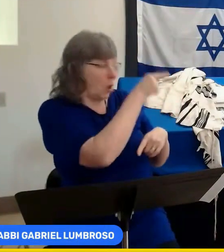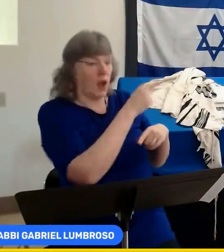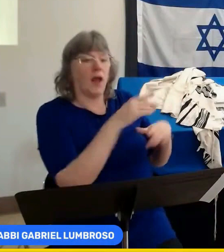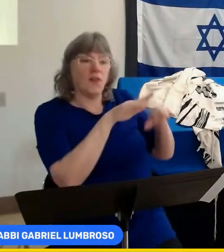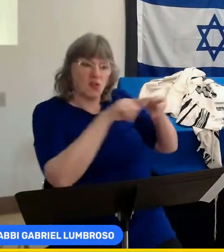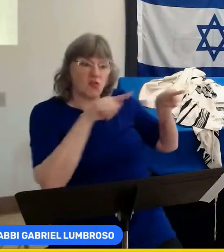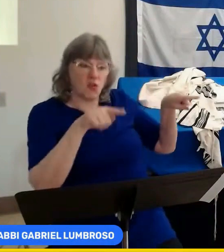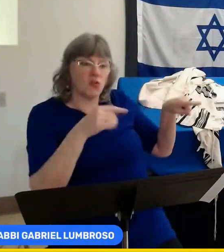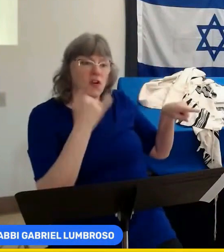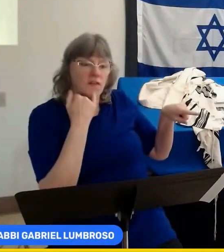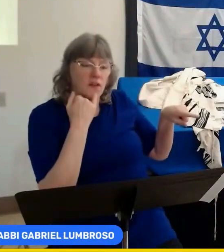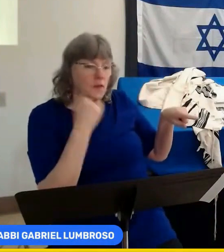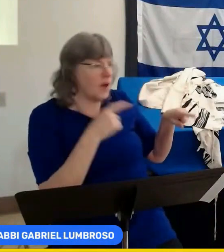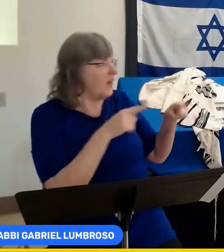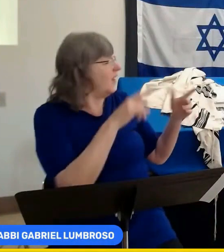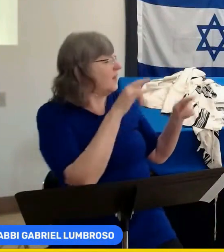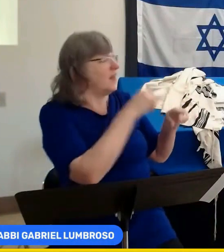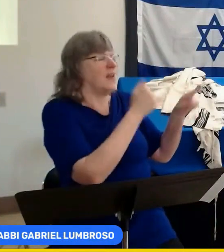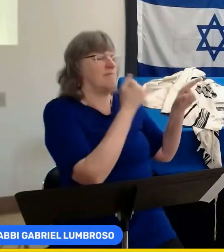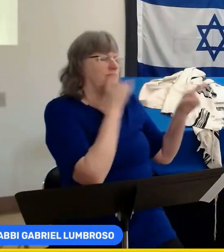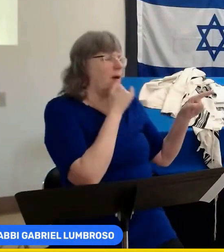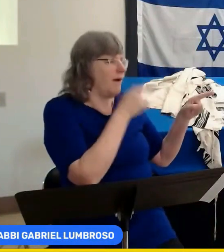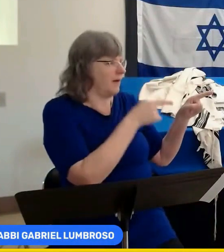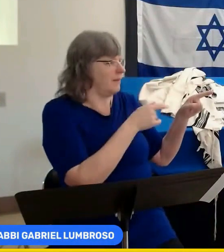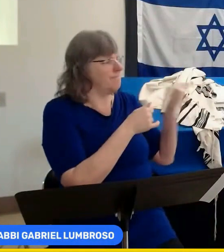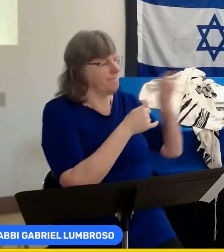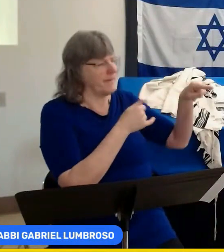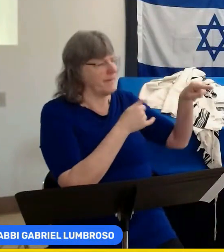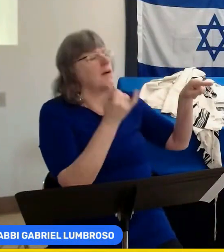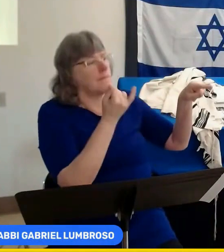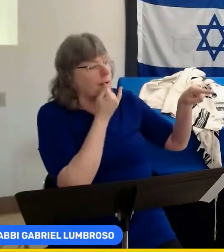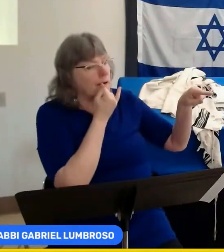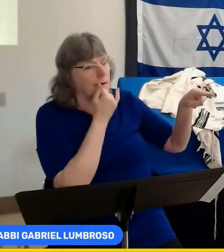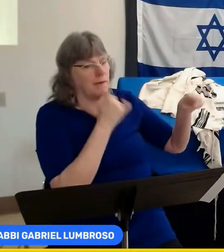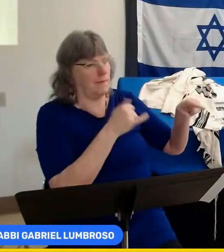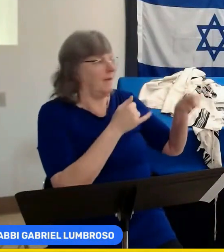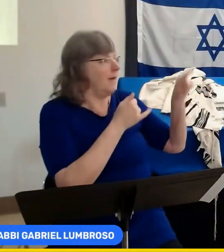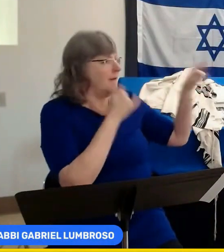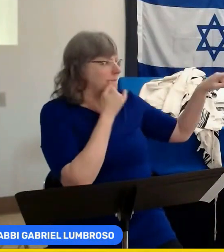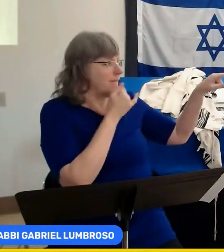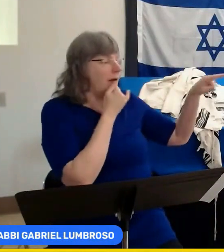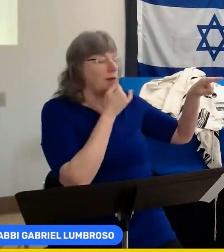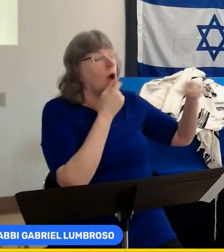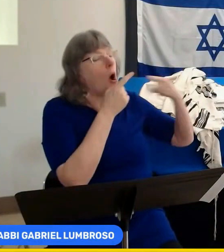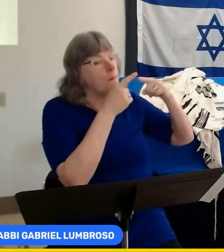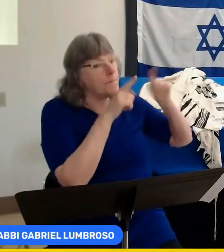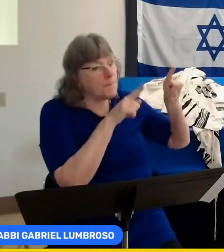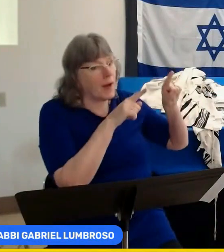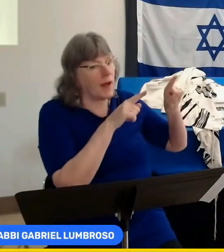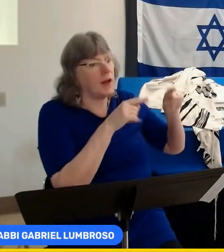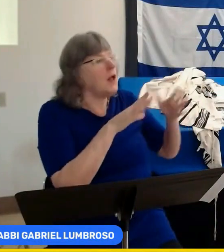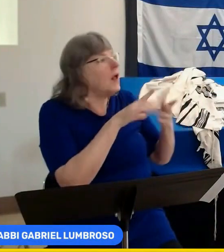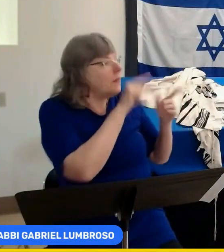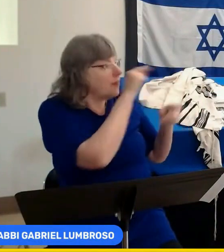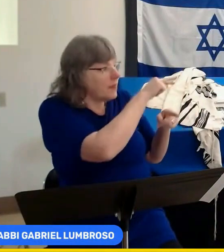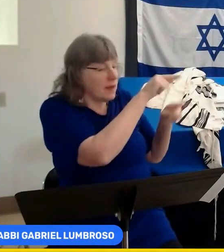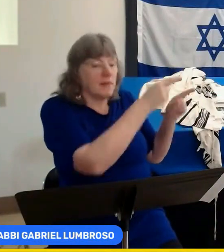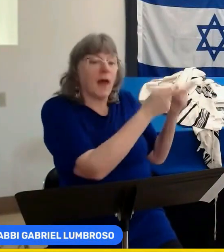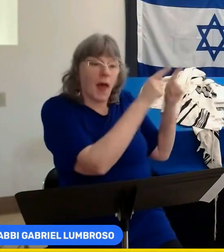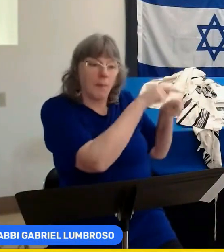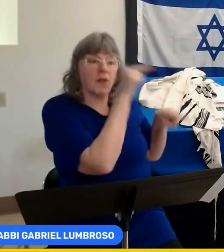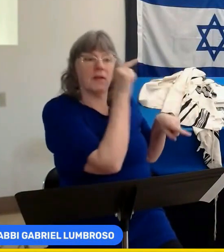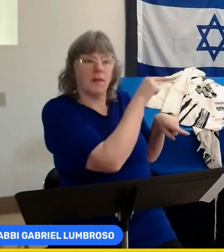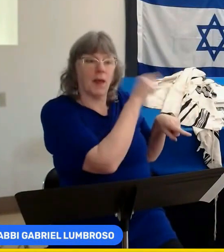it? He says, yeah, they were so bad and we're much better, you know. No, it's not what he said. He says, these things happened to them